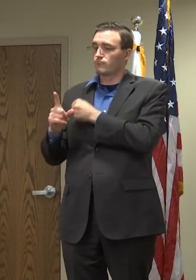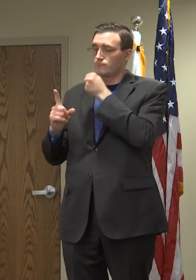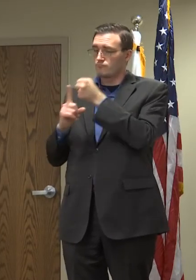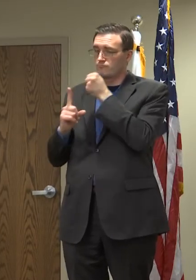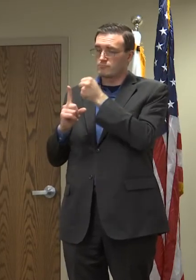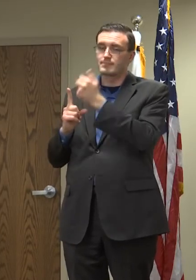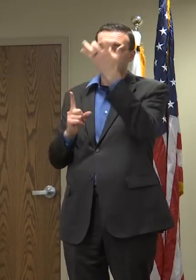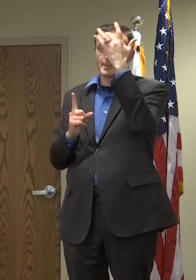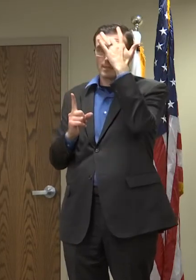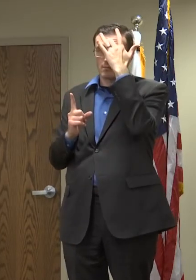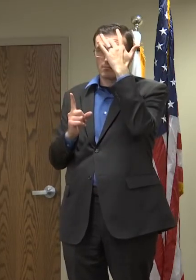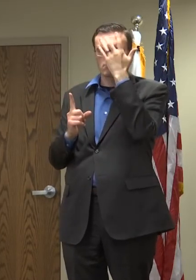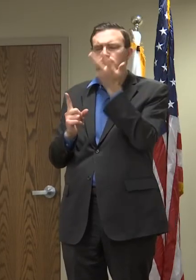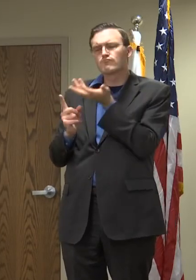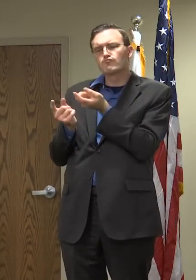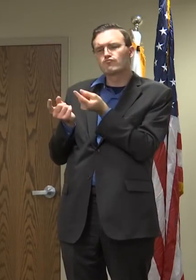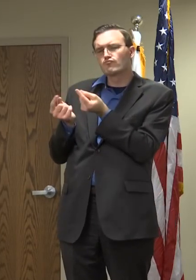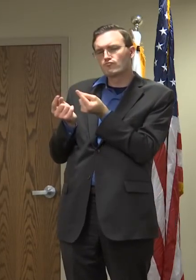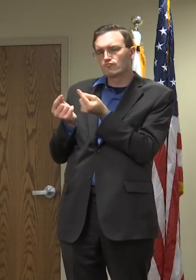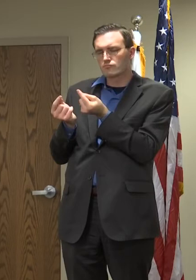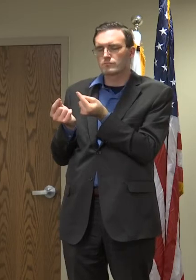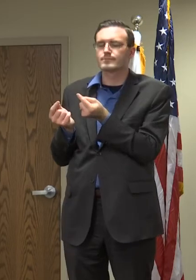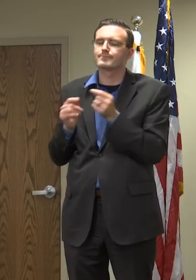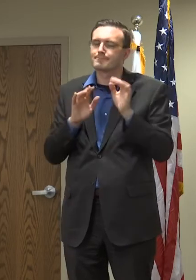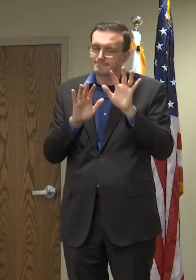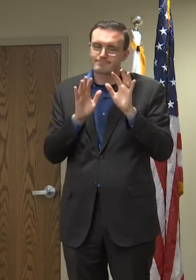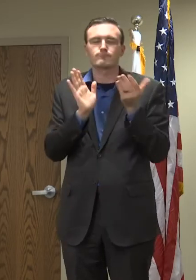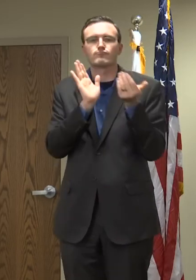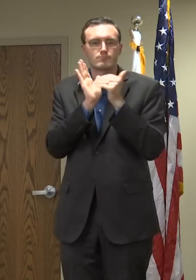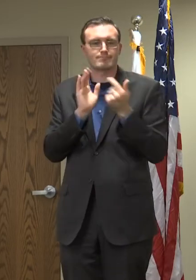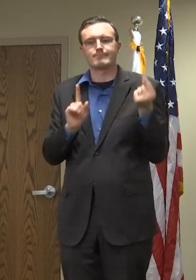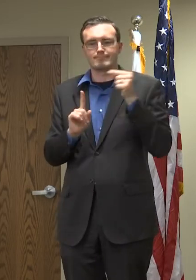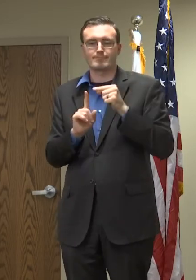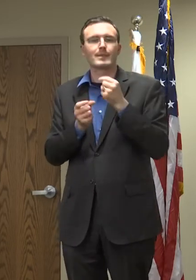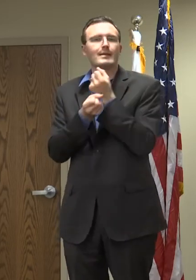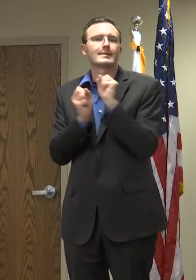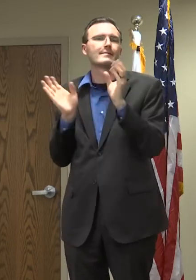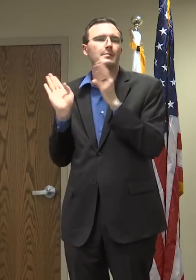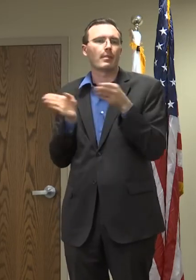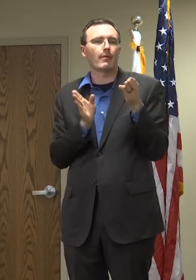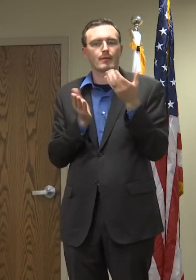come back to, as we work through the safety plans, again, all of us got the